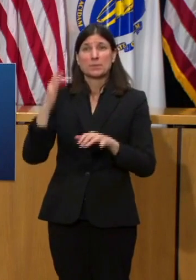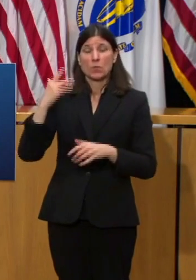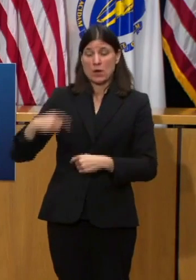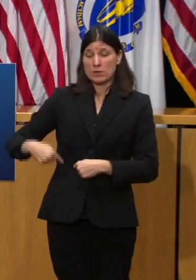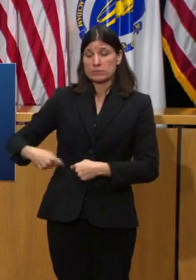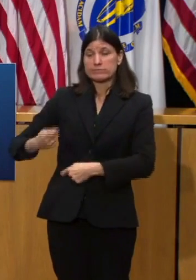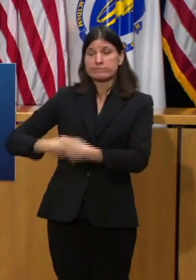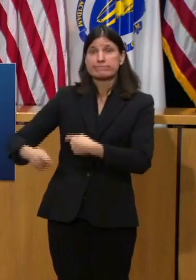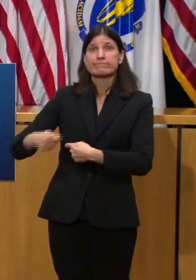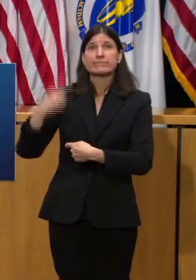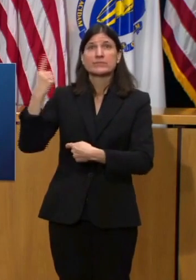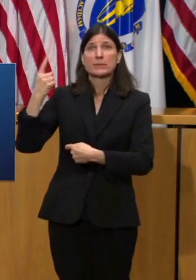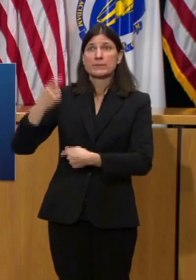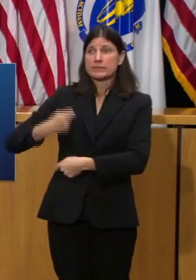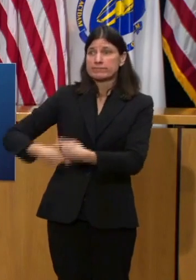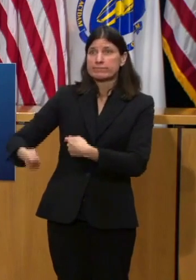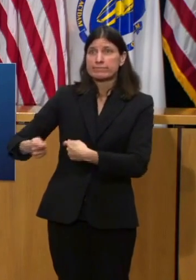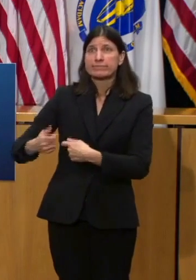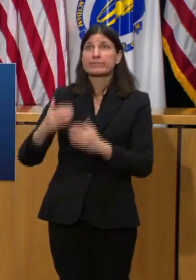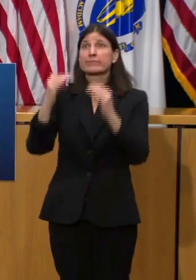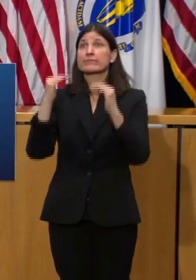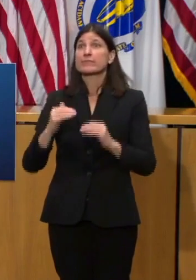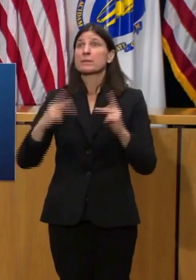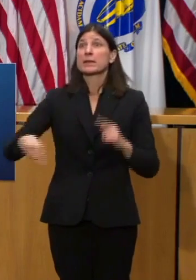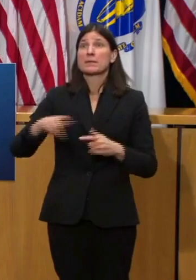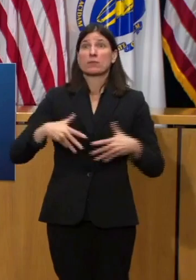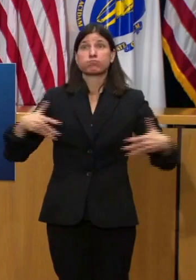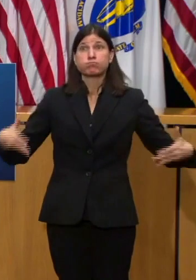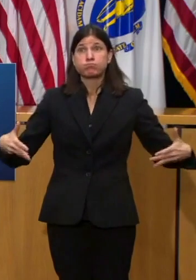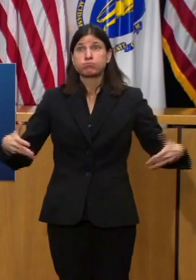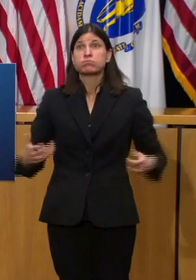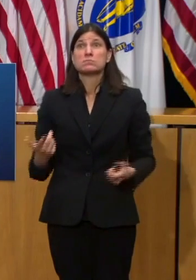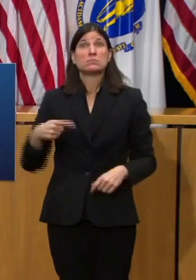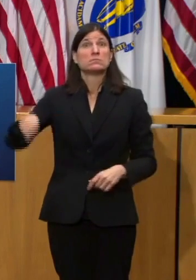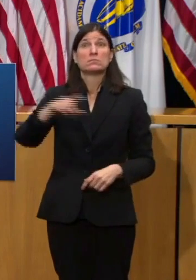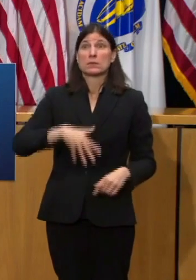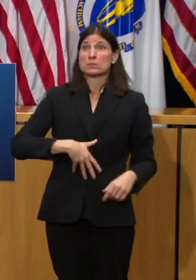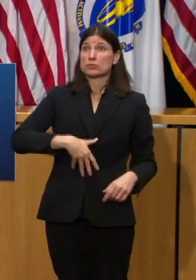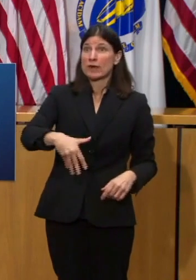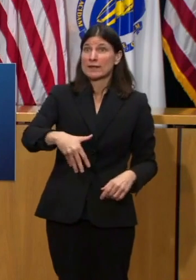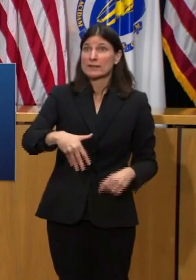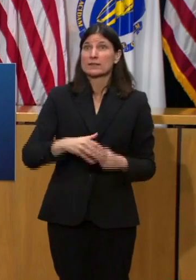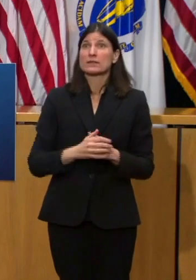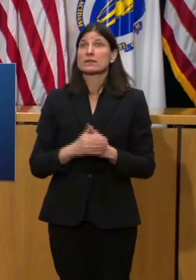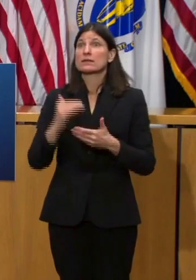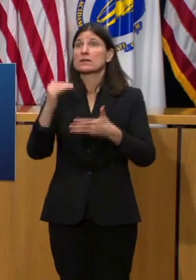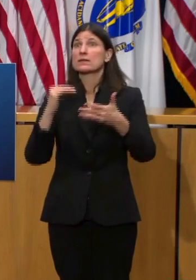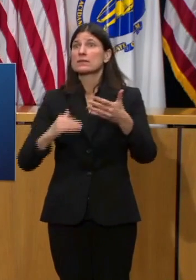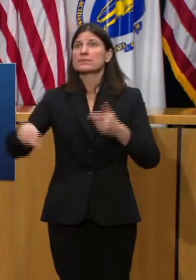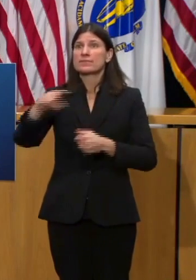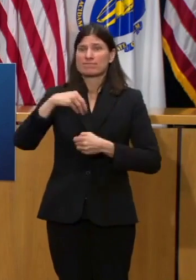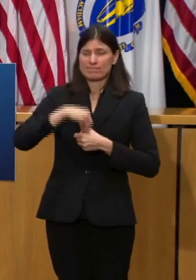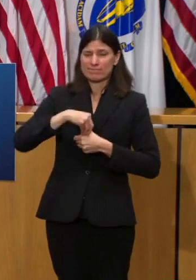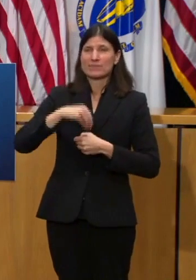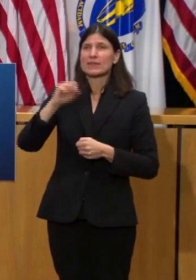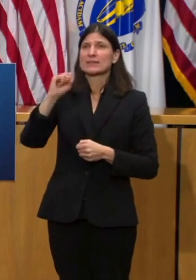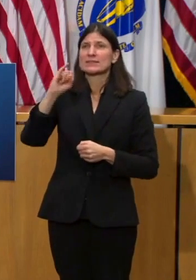obesity, pregnancy, sickle cell disease, smoking, and type 2 diabetes mellitus.